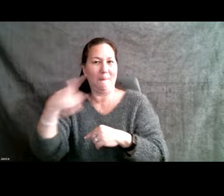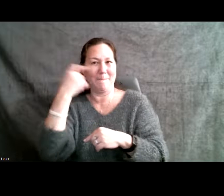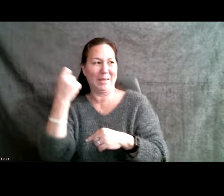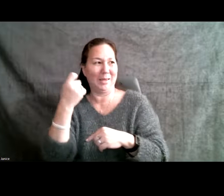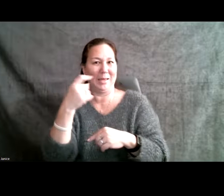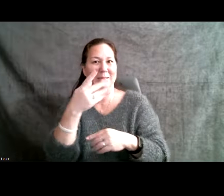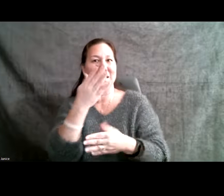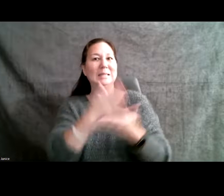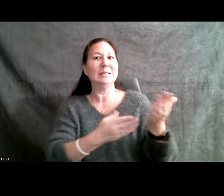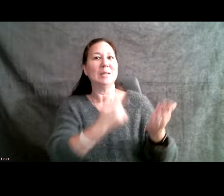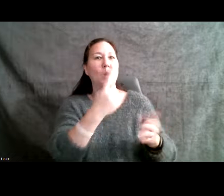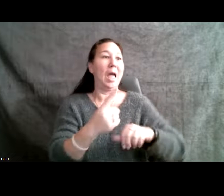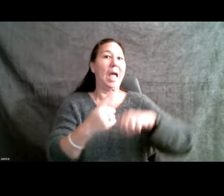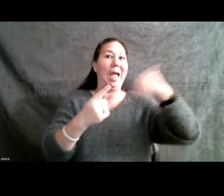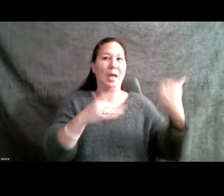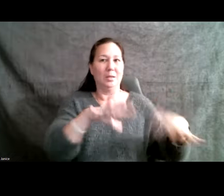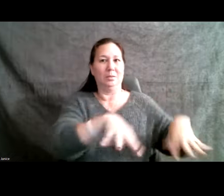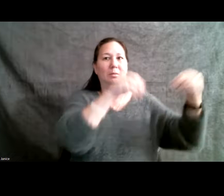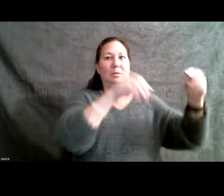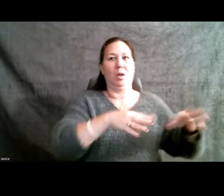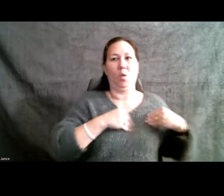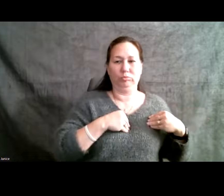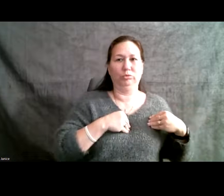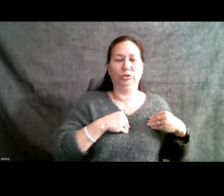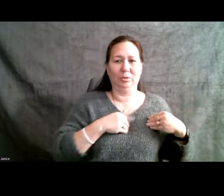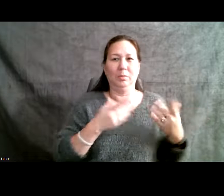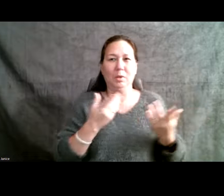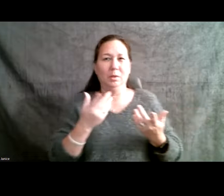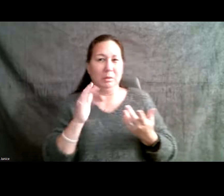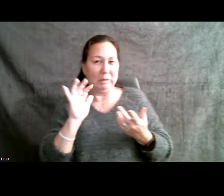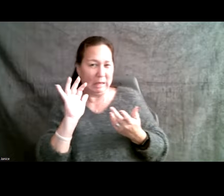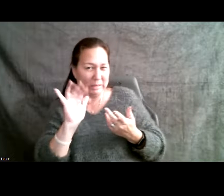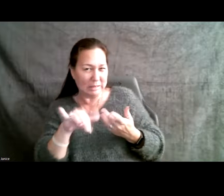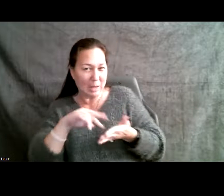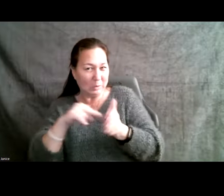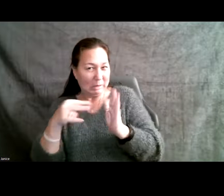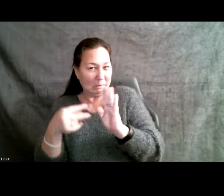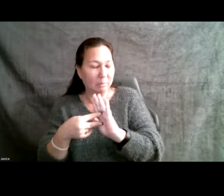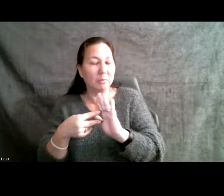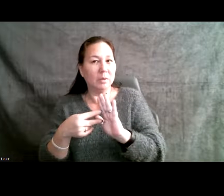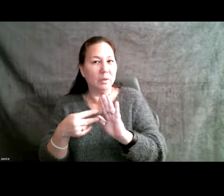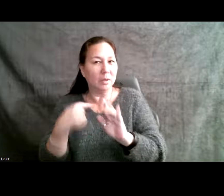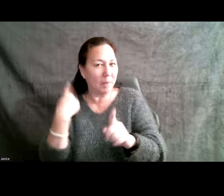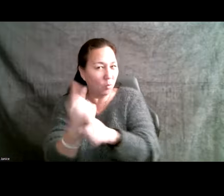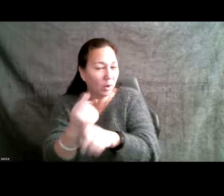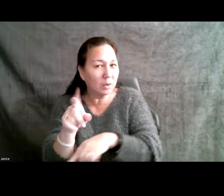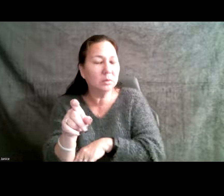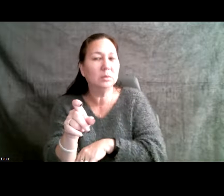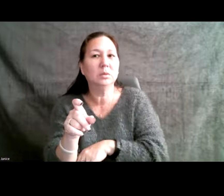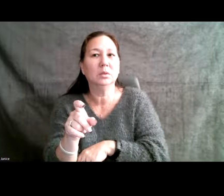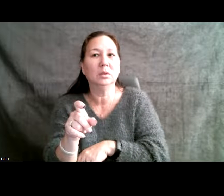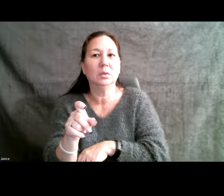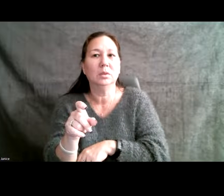being lost. Is that am I laying out the situation correctly? Well, it's that